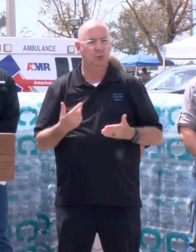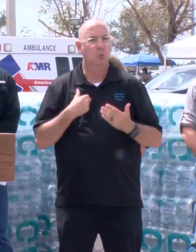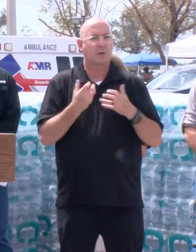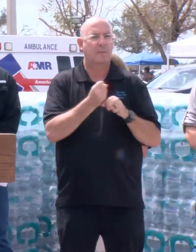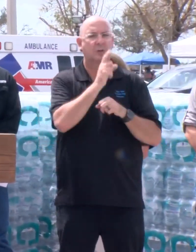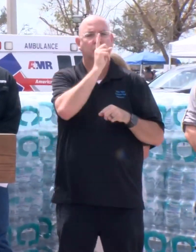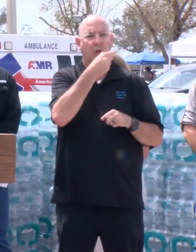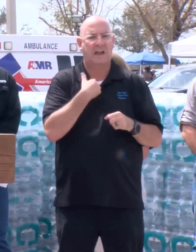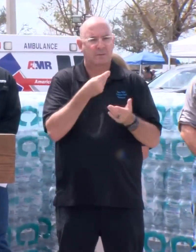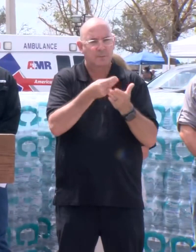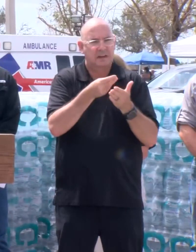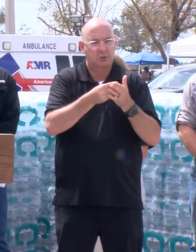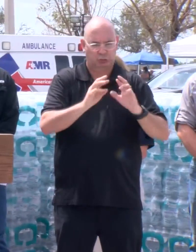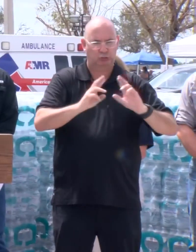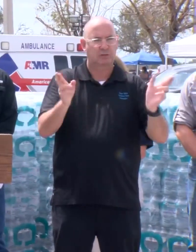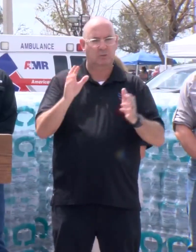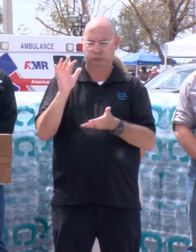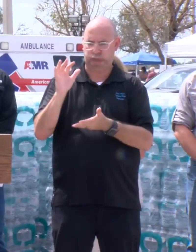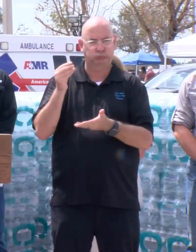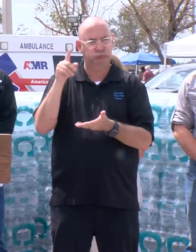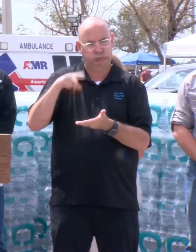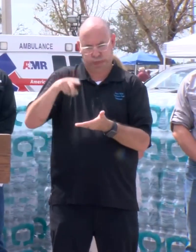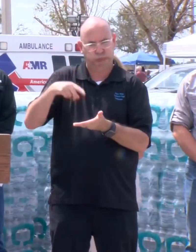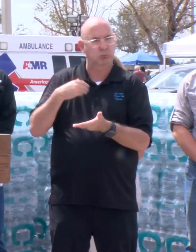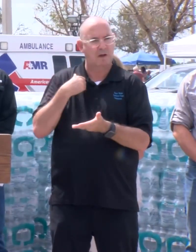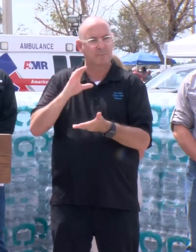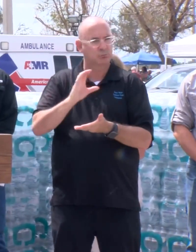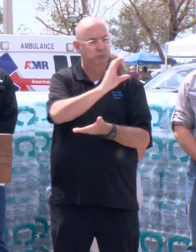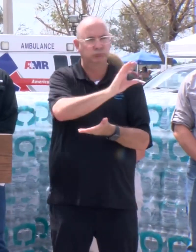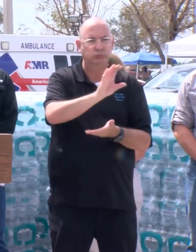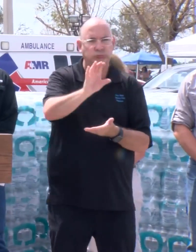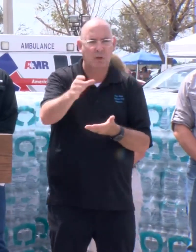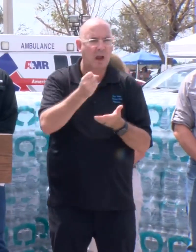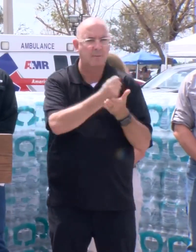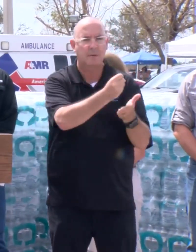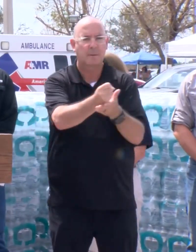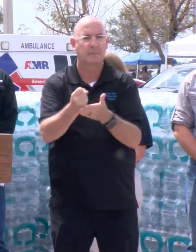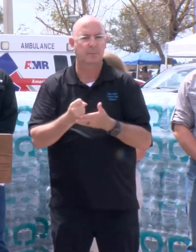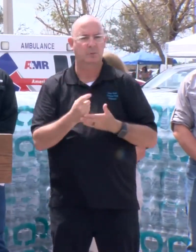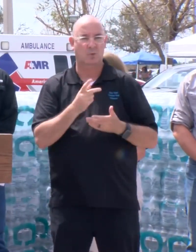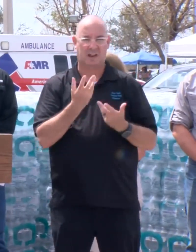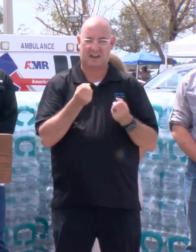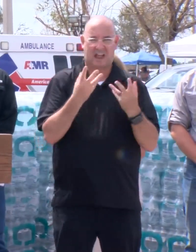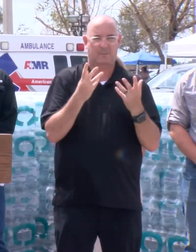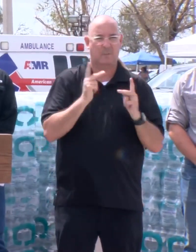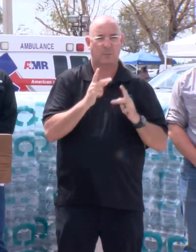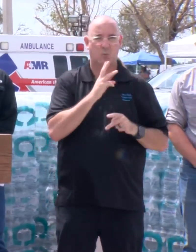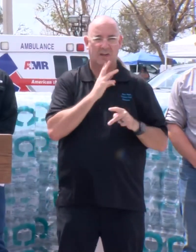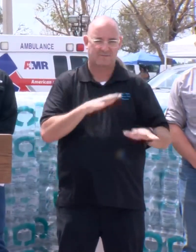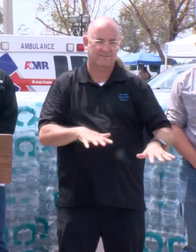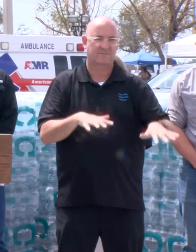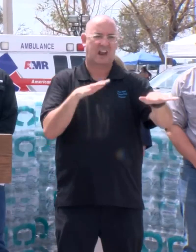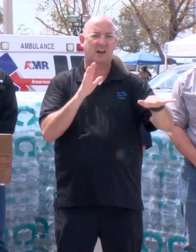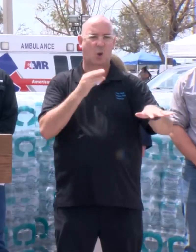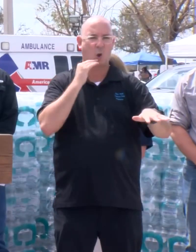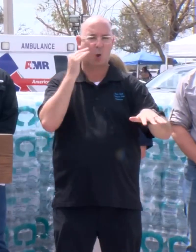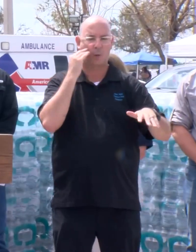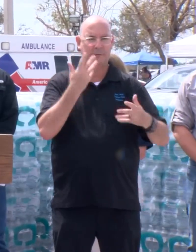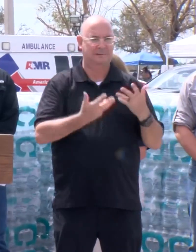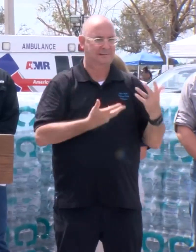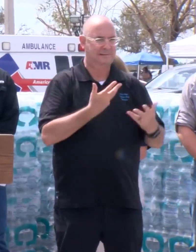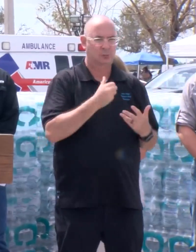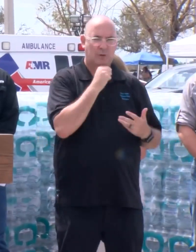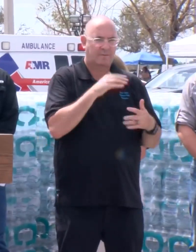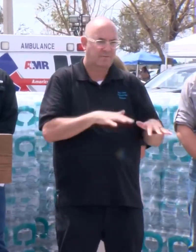on their feet, because we've seen so many people who have had flooding in their homes that might not necessarily have had flood insurance. So